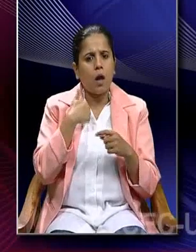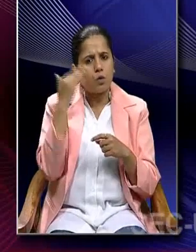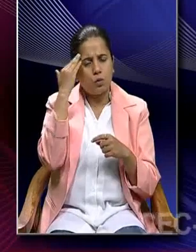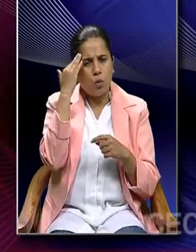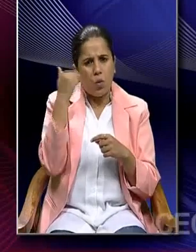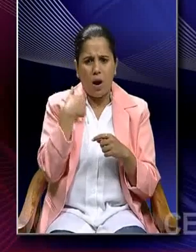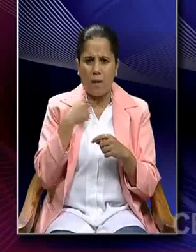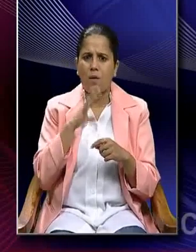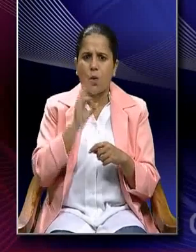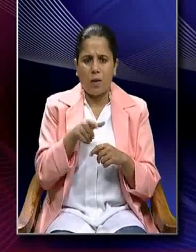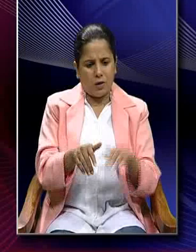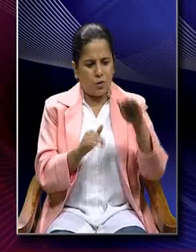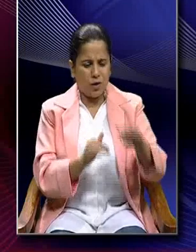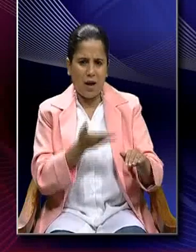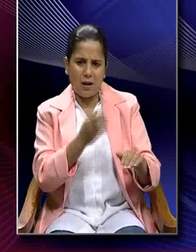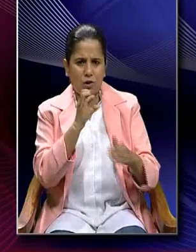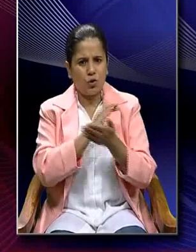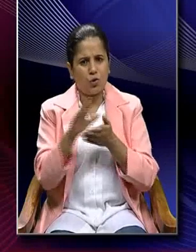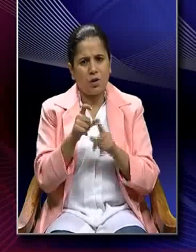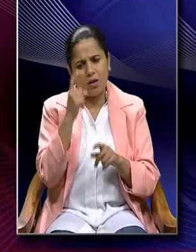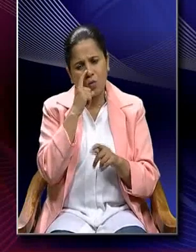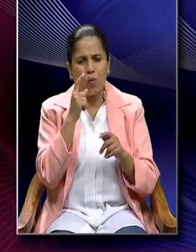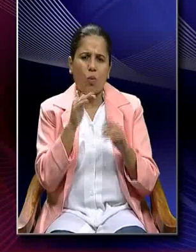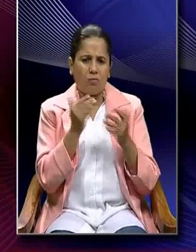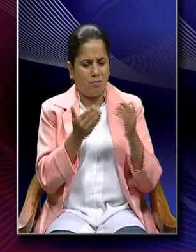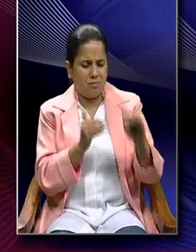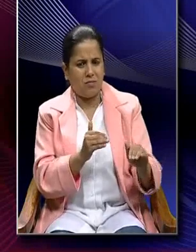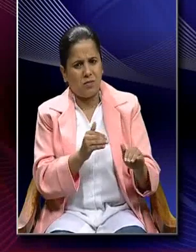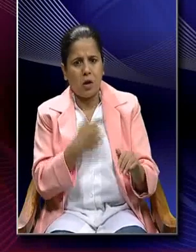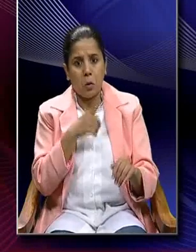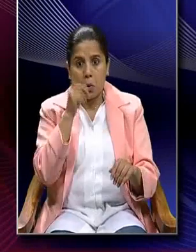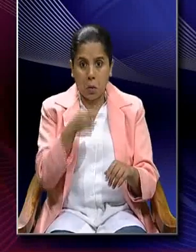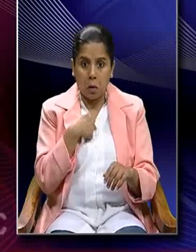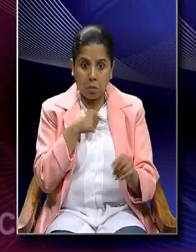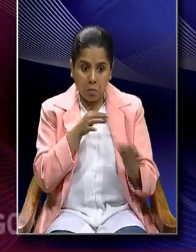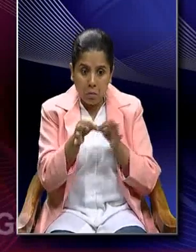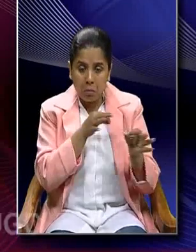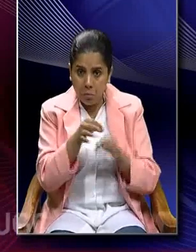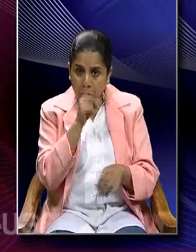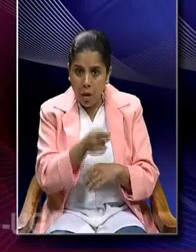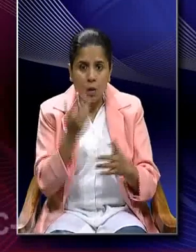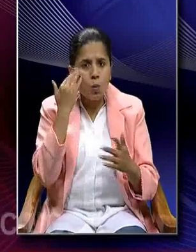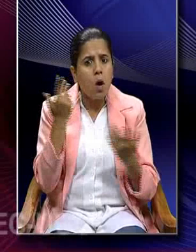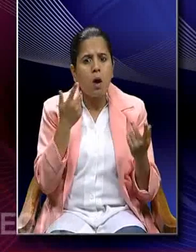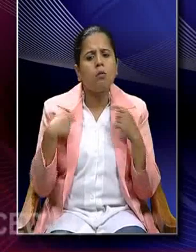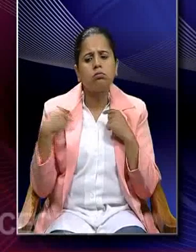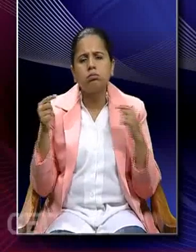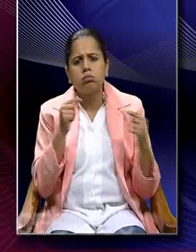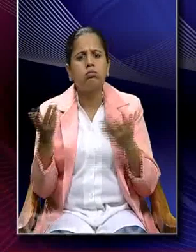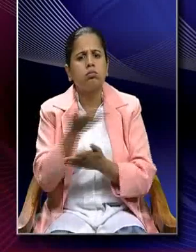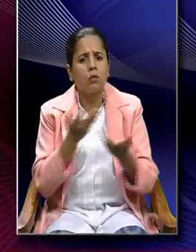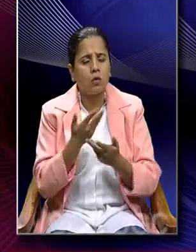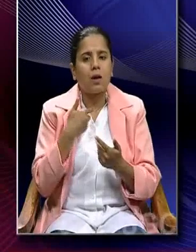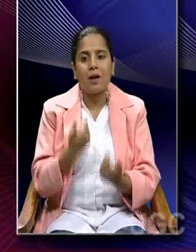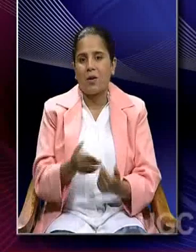that obviously a child is a child, a girl child is a girl child. Why should we have definitional debates about it? But as I